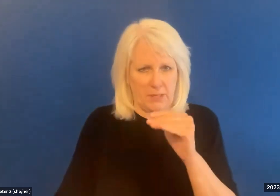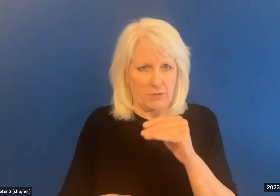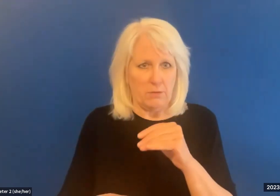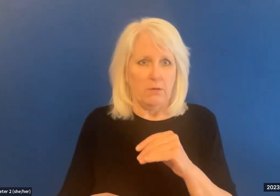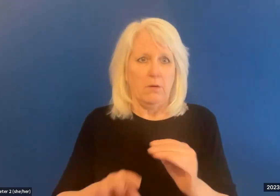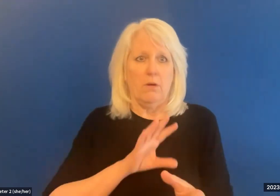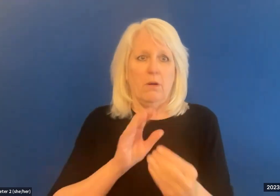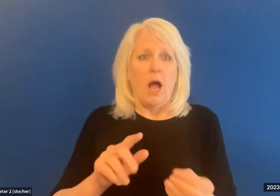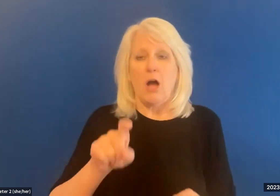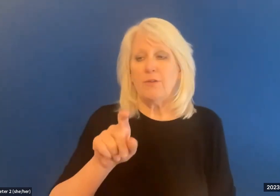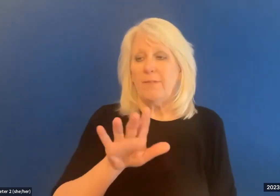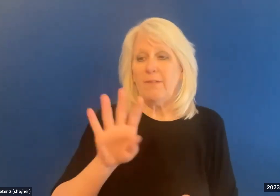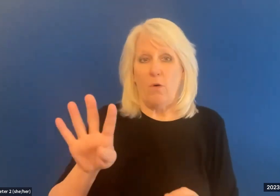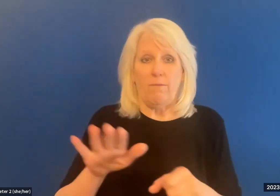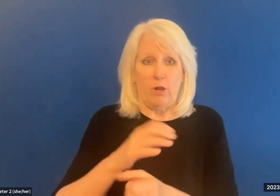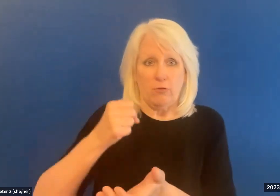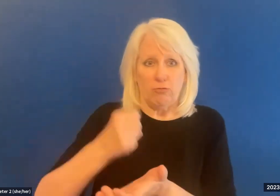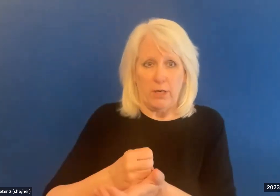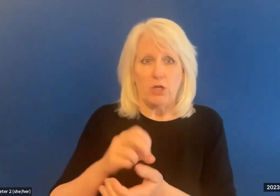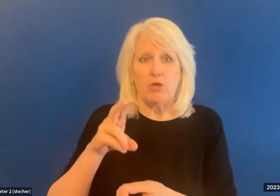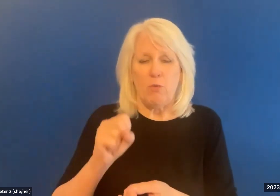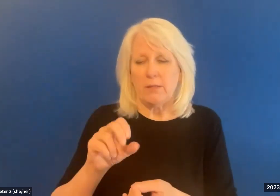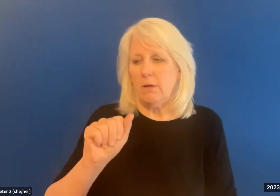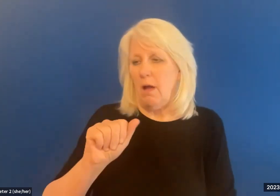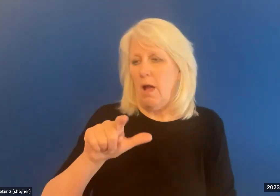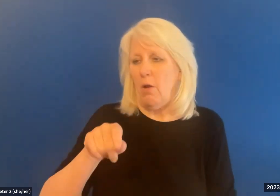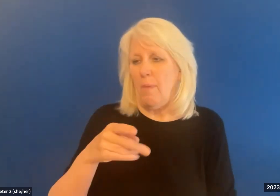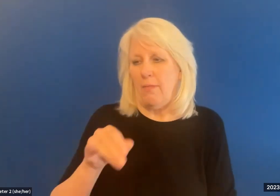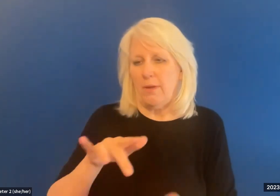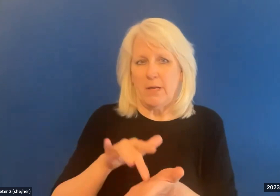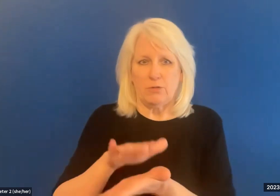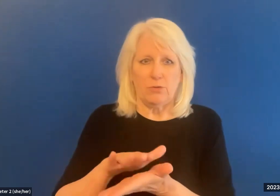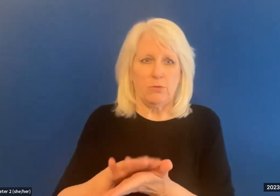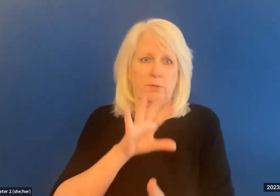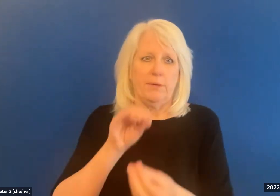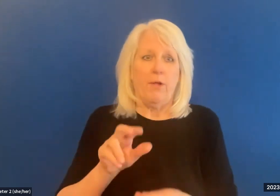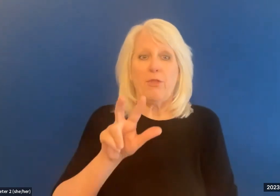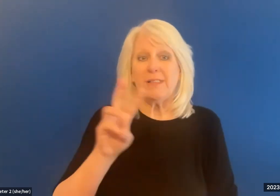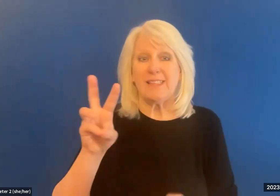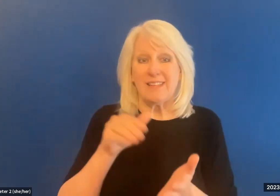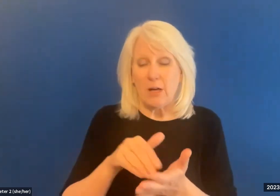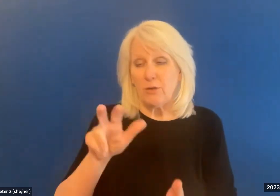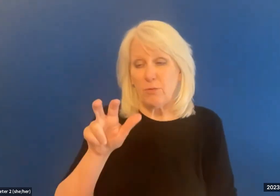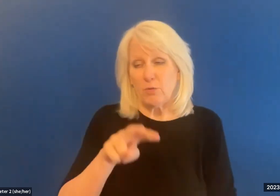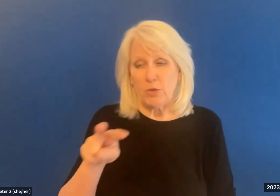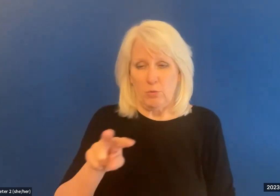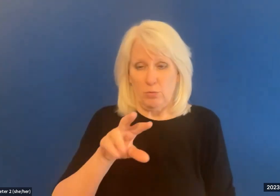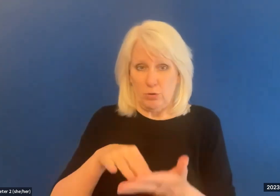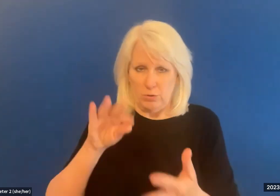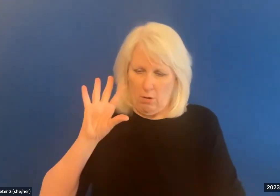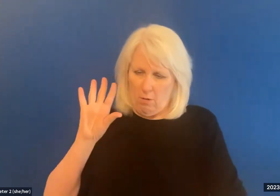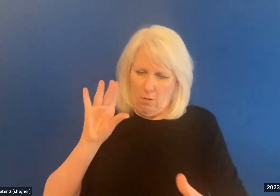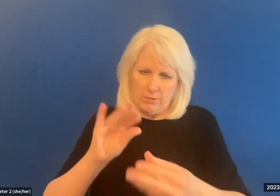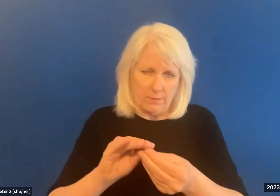154 fully accredited U.S. allopathic medical schools with a total of 36,322 students were measured in this